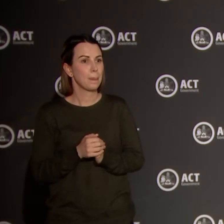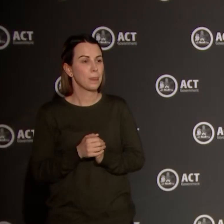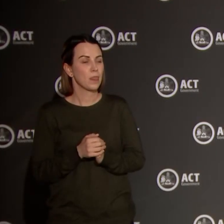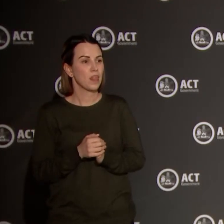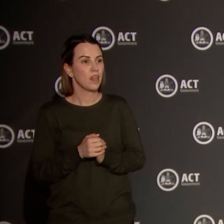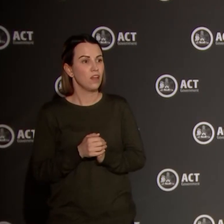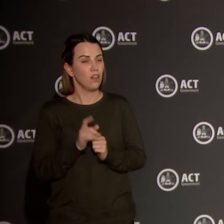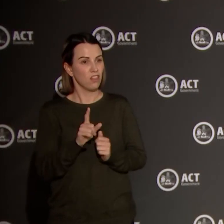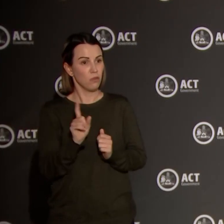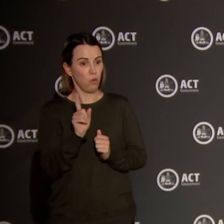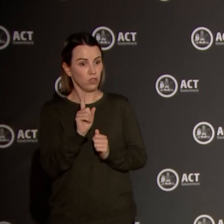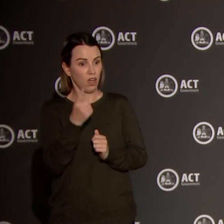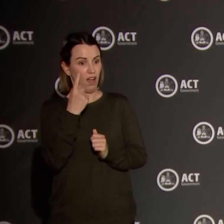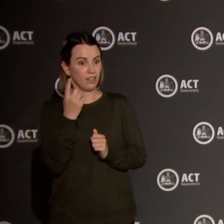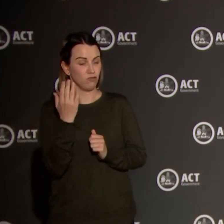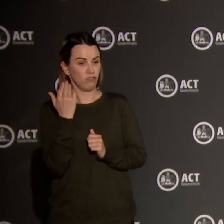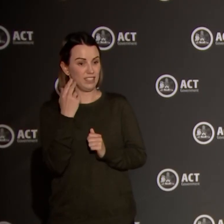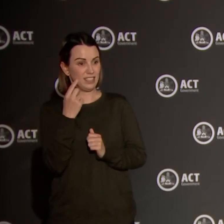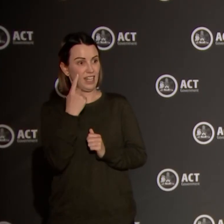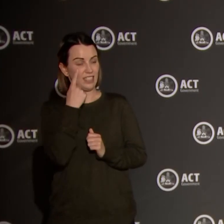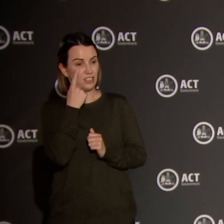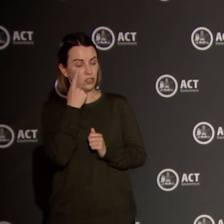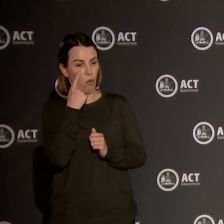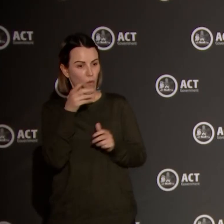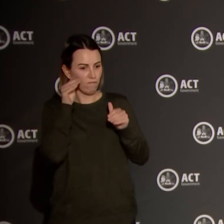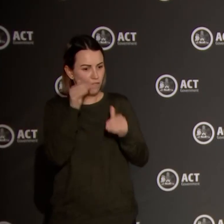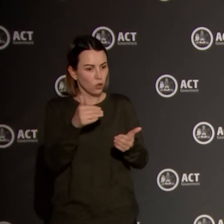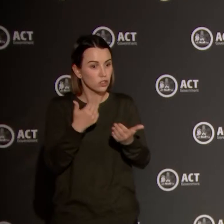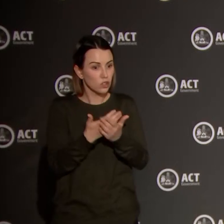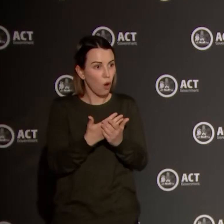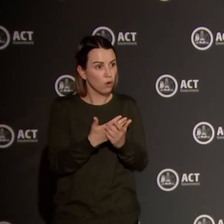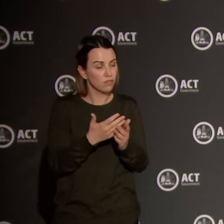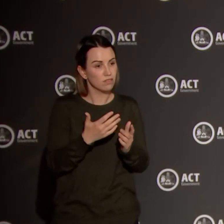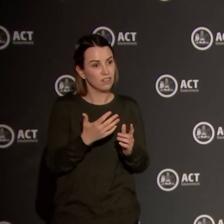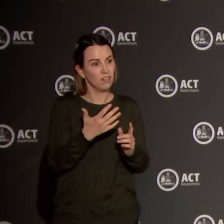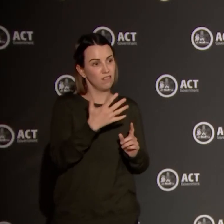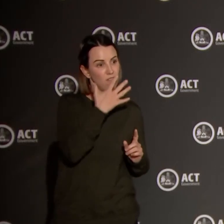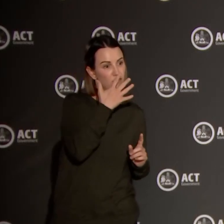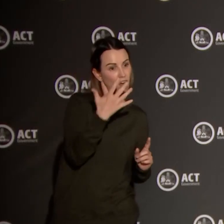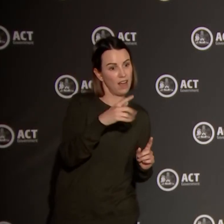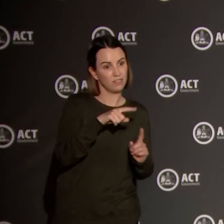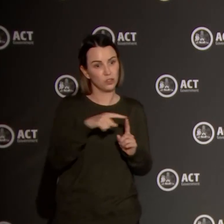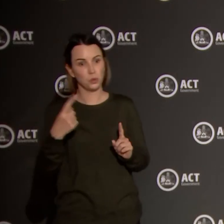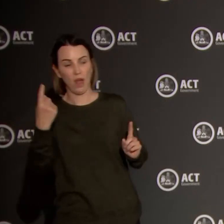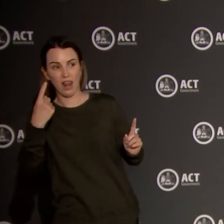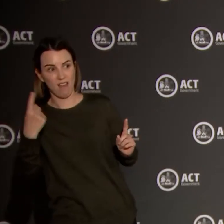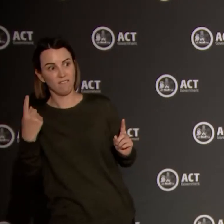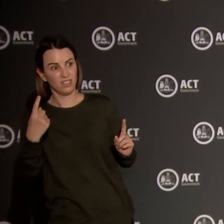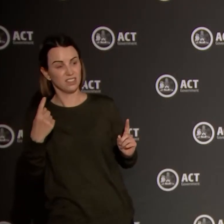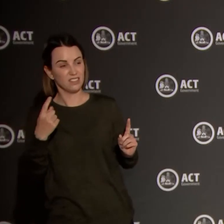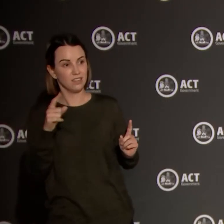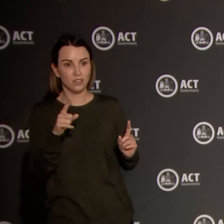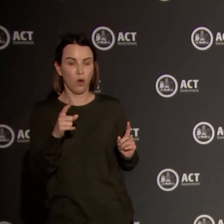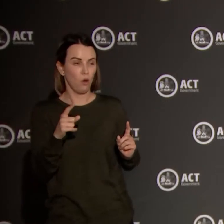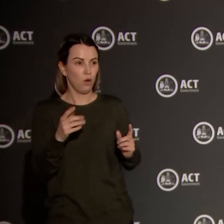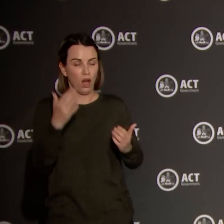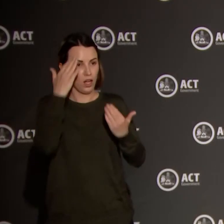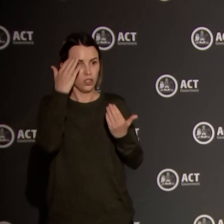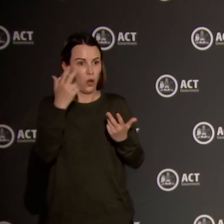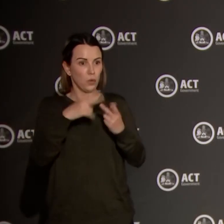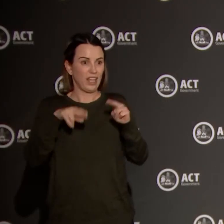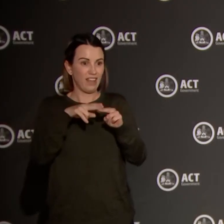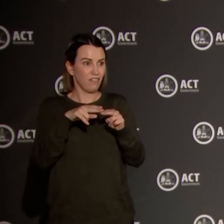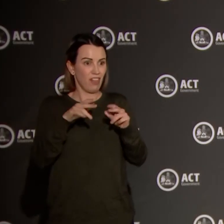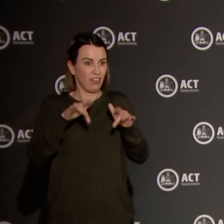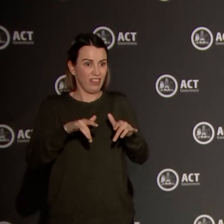The last I saw, that really was focused on children from the age of 5 to 11. So I'm not aware that there's even any